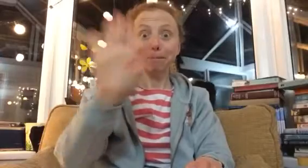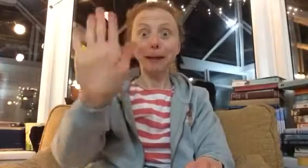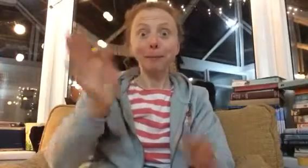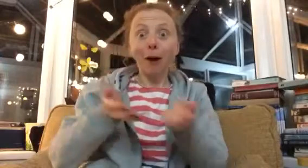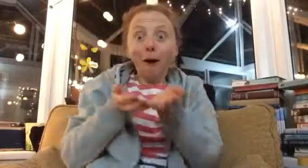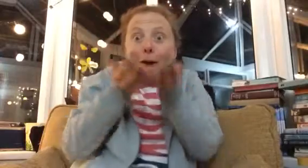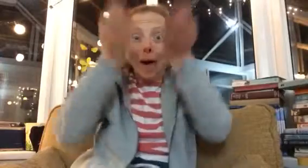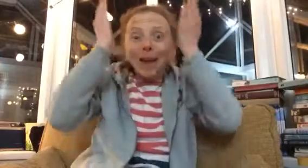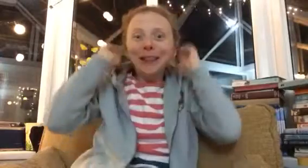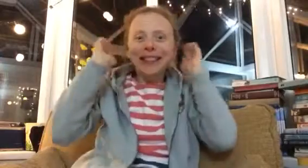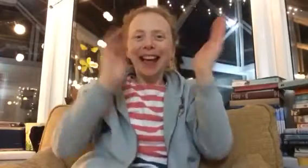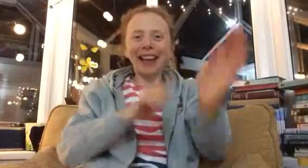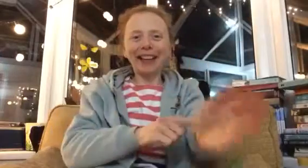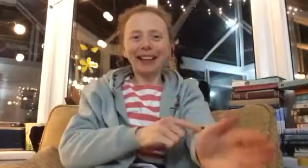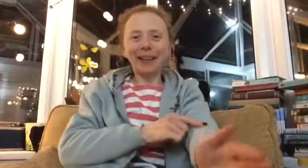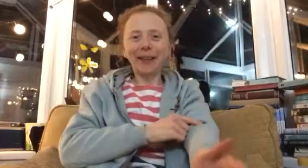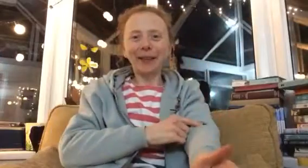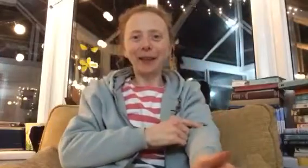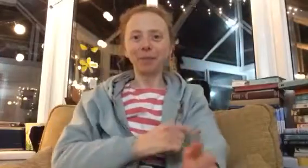beep all day long.